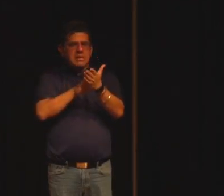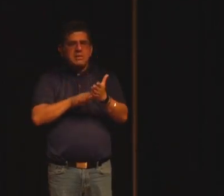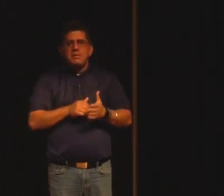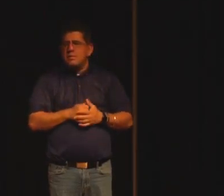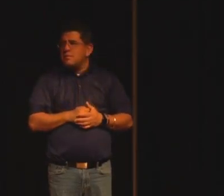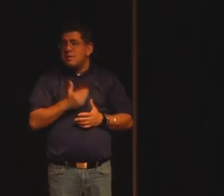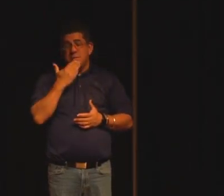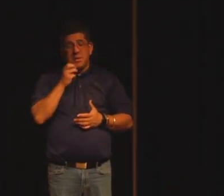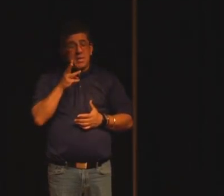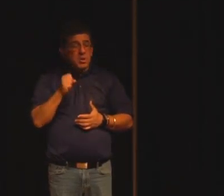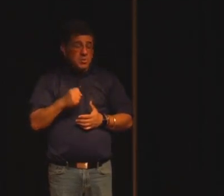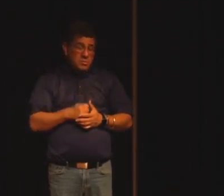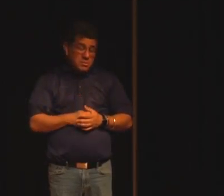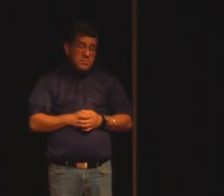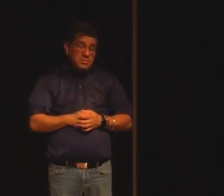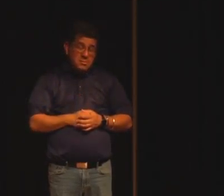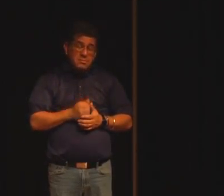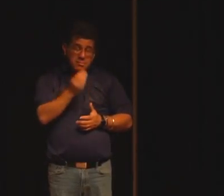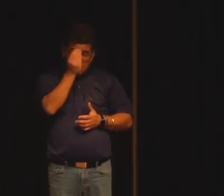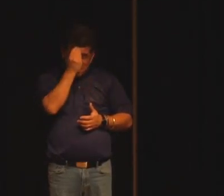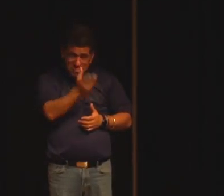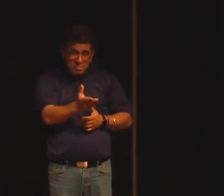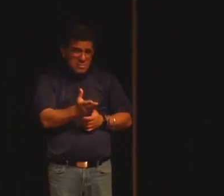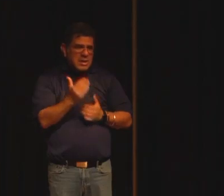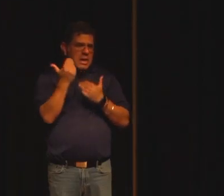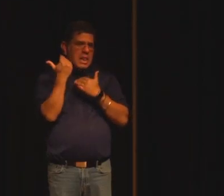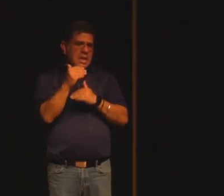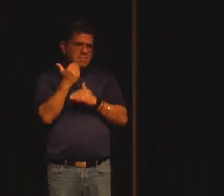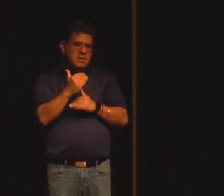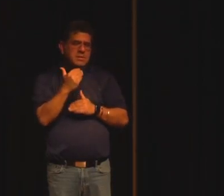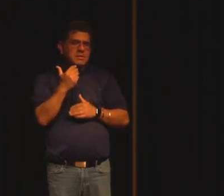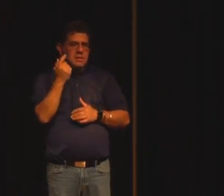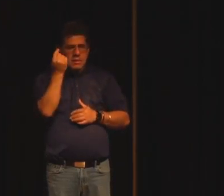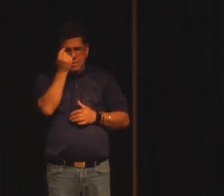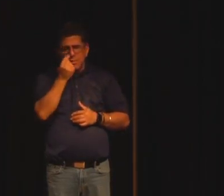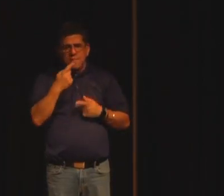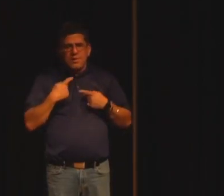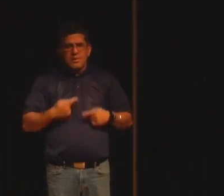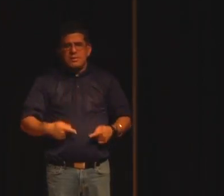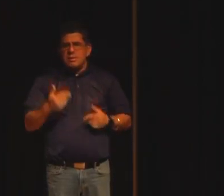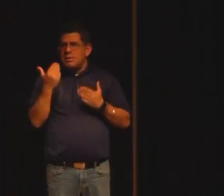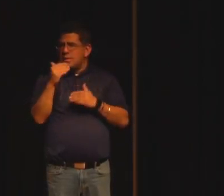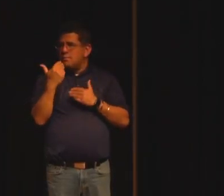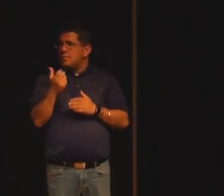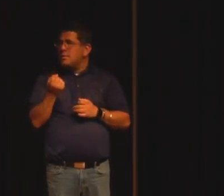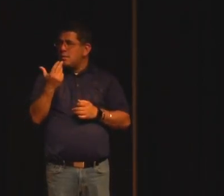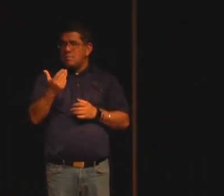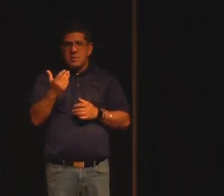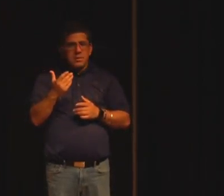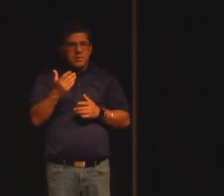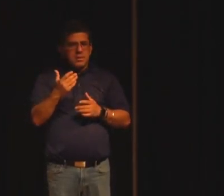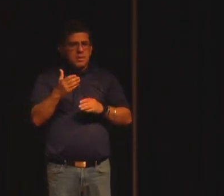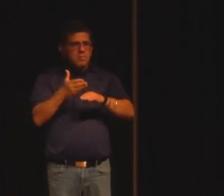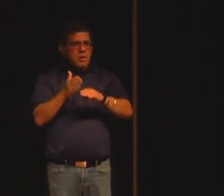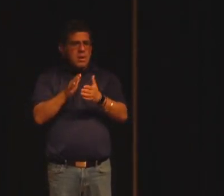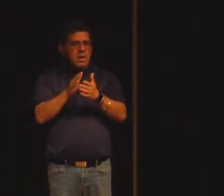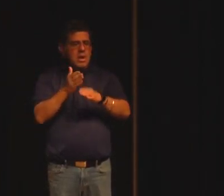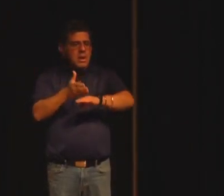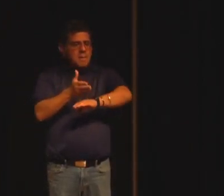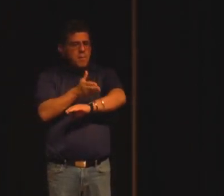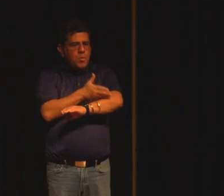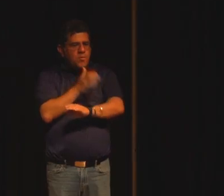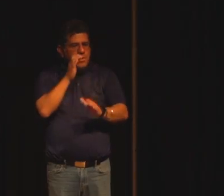Got bad news for you. There are limits, theory limits, physical limits, on how much you can improve images. There